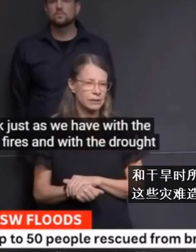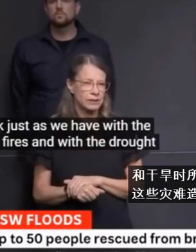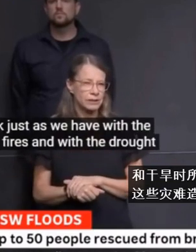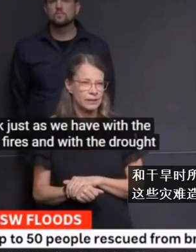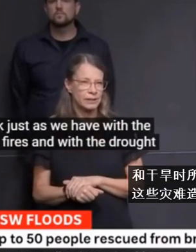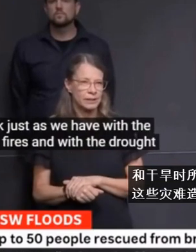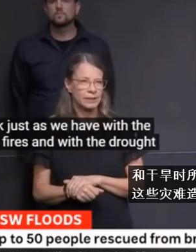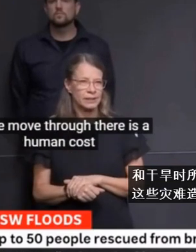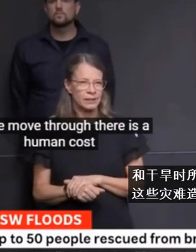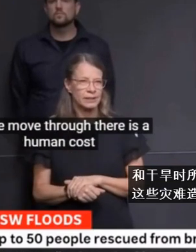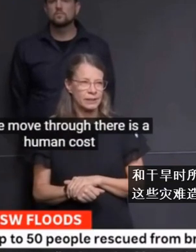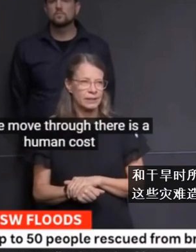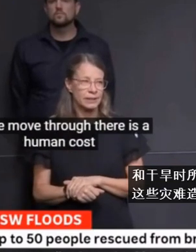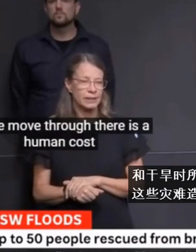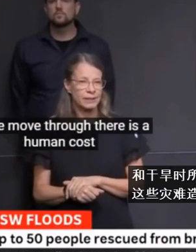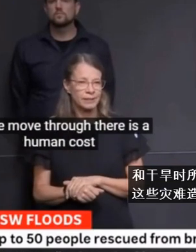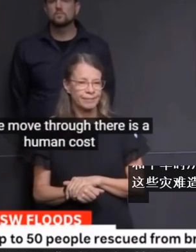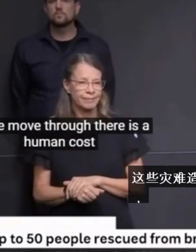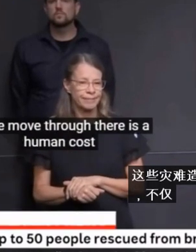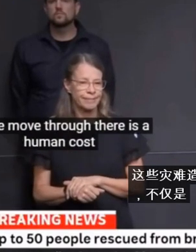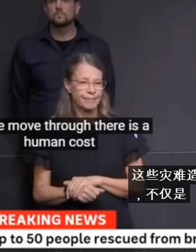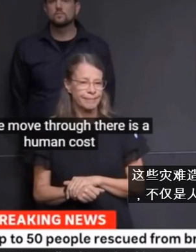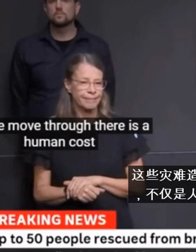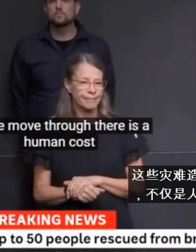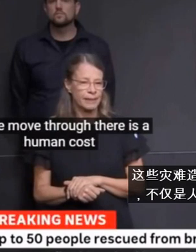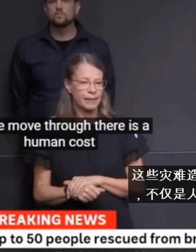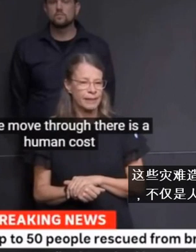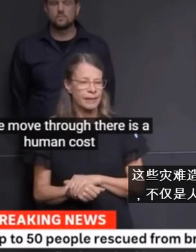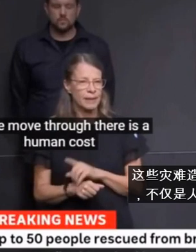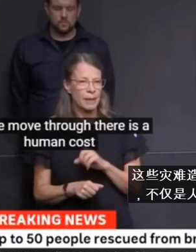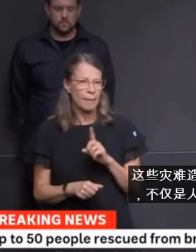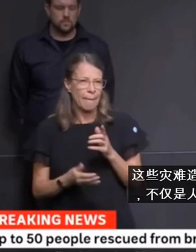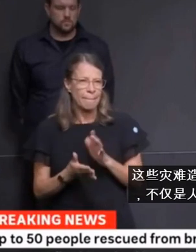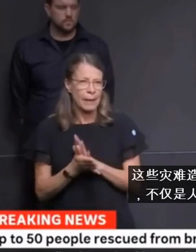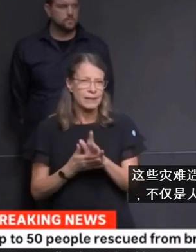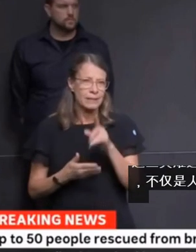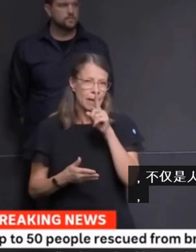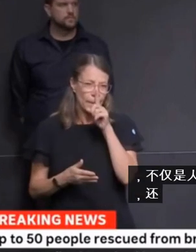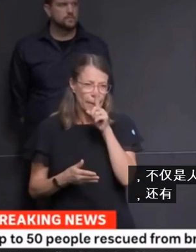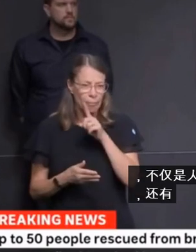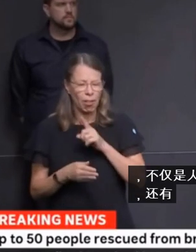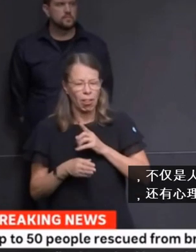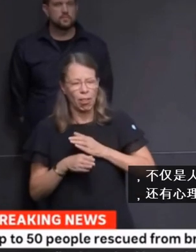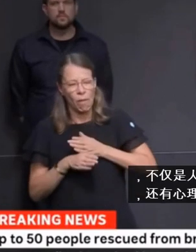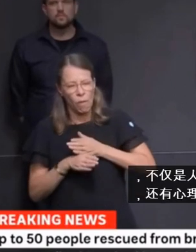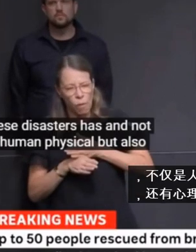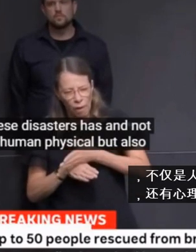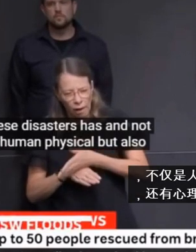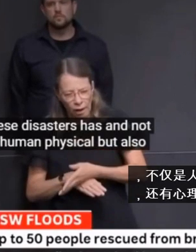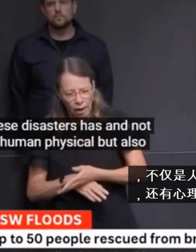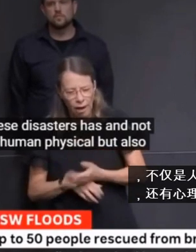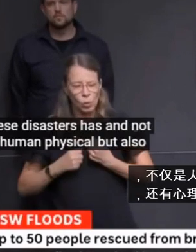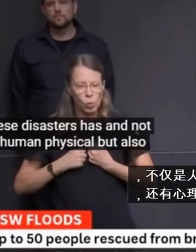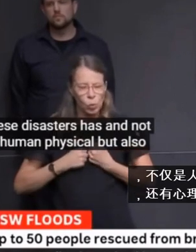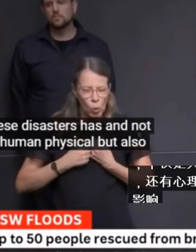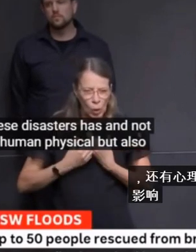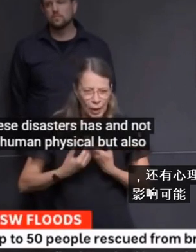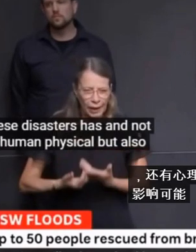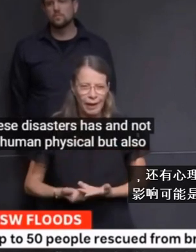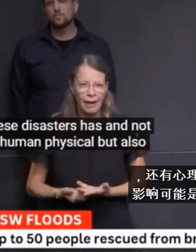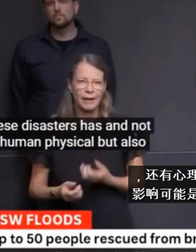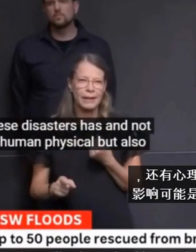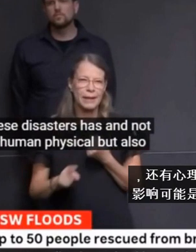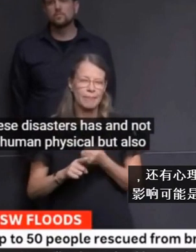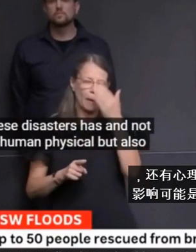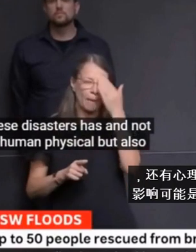human cost to these disasters, and not just human physical, but also psychological, and the